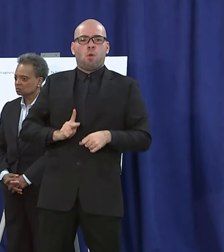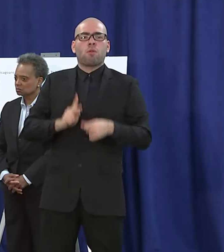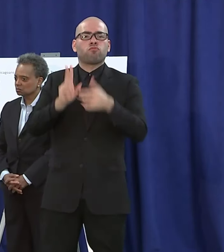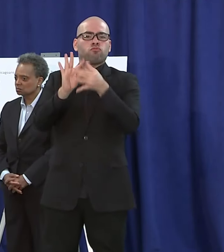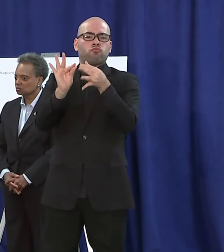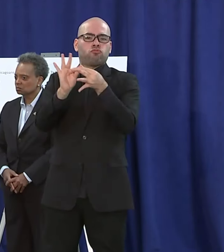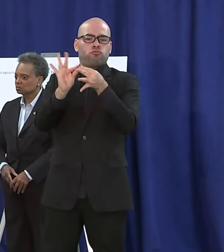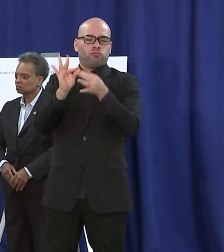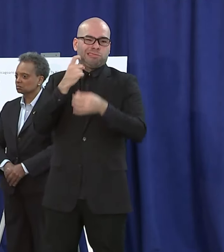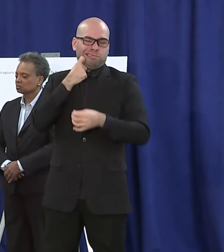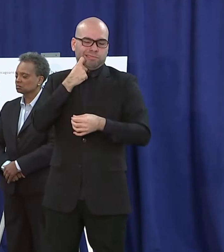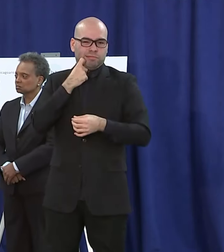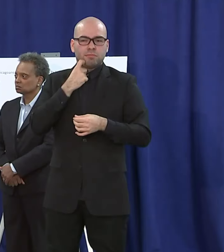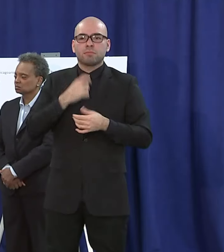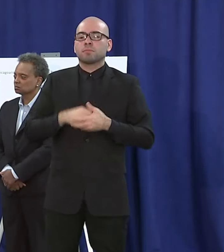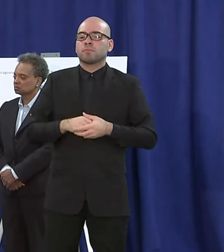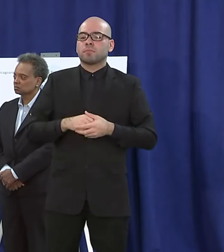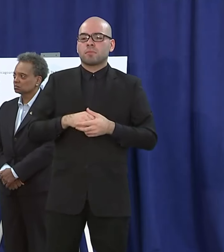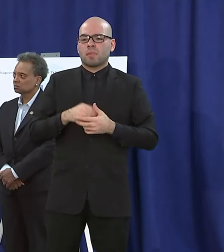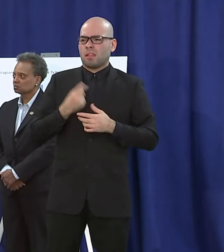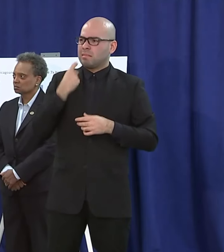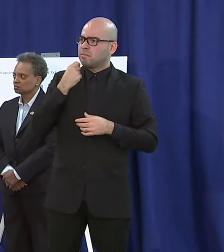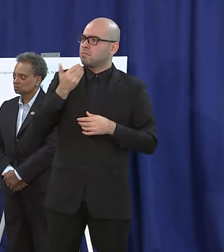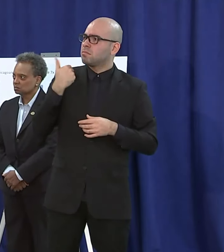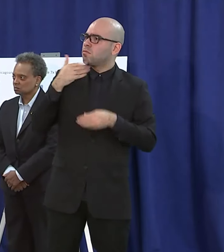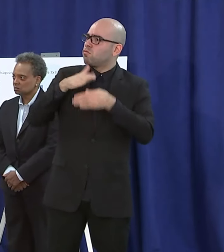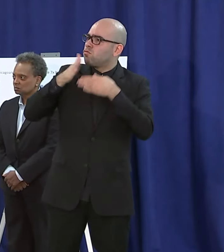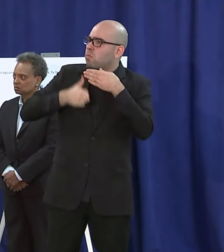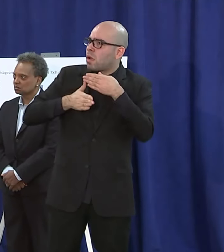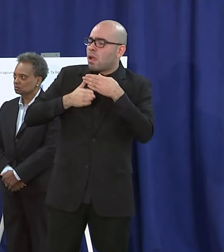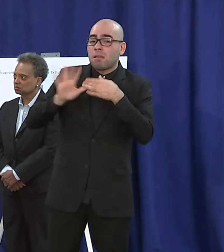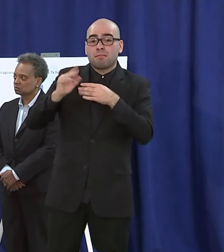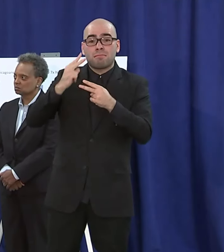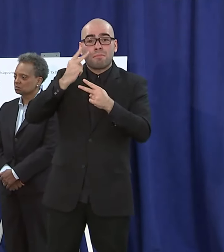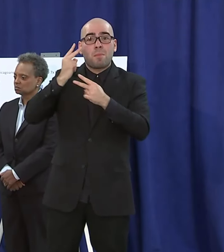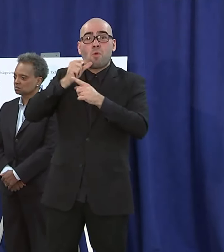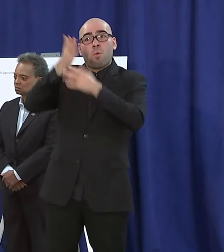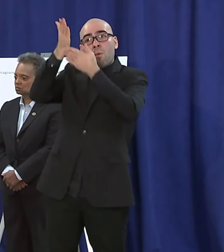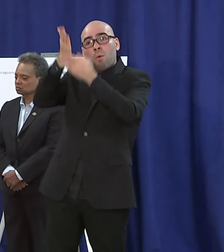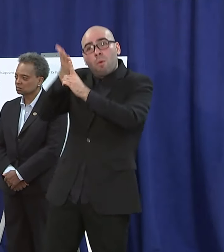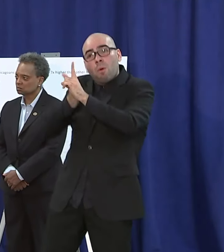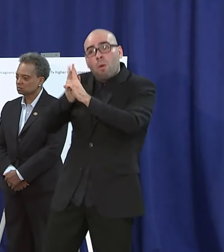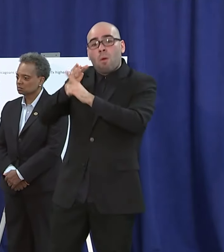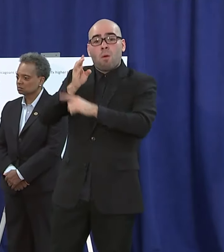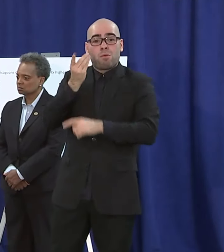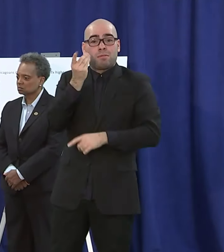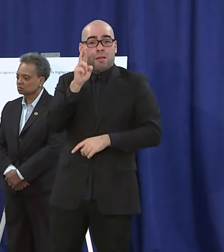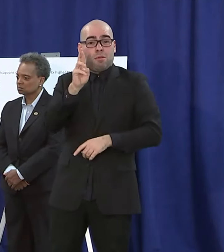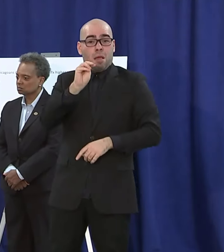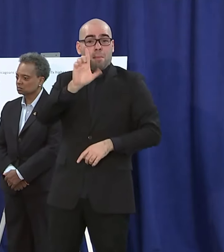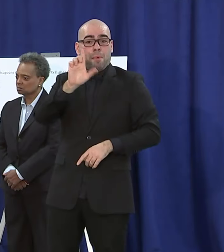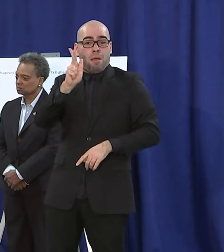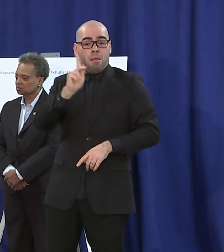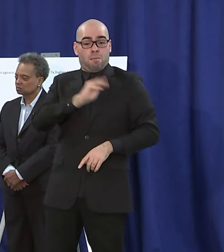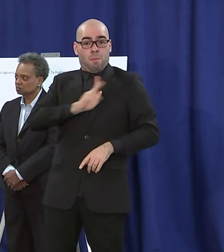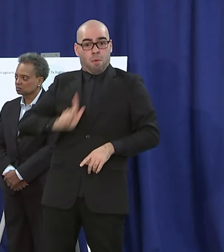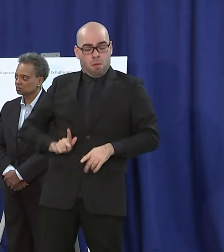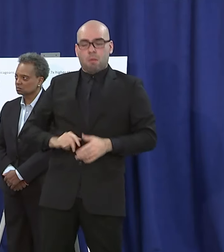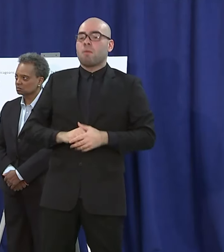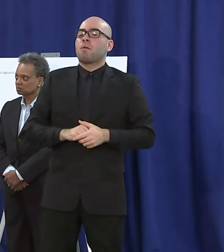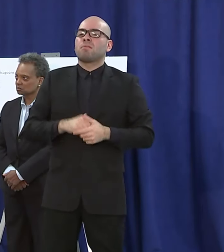weekend his memory, that out of all of the disparities that are caused